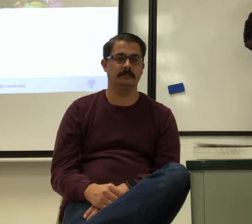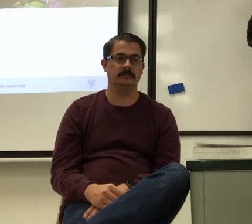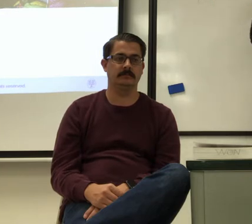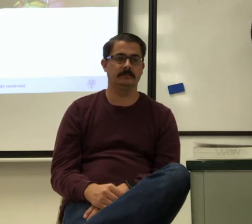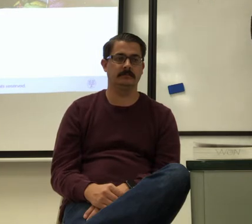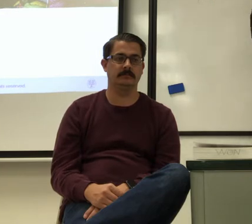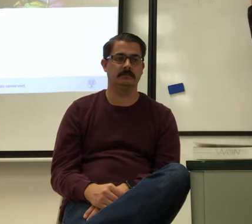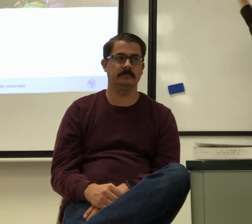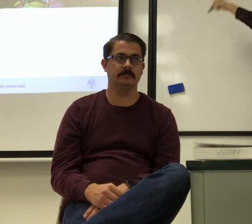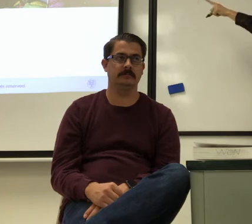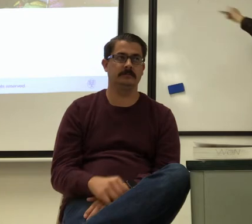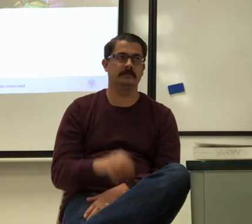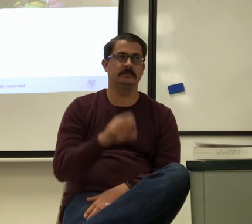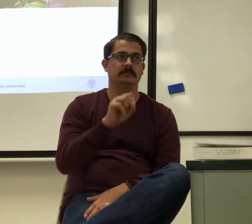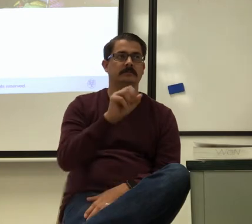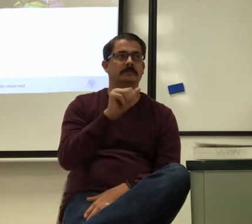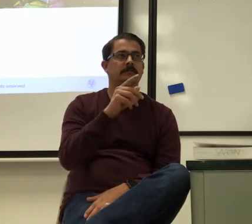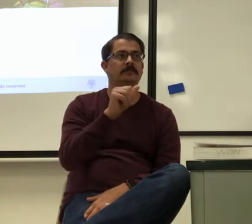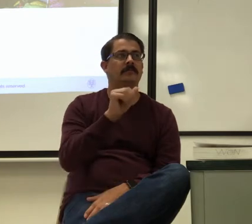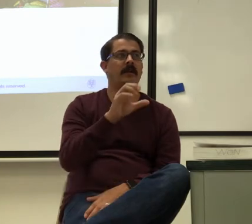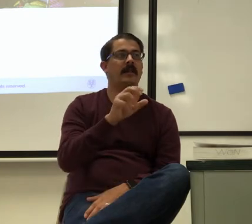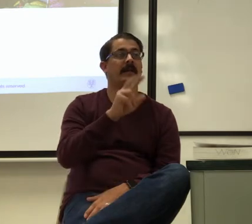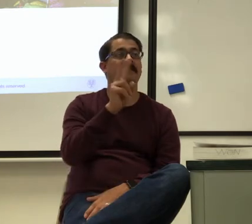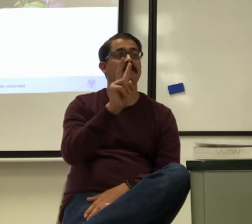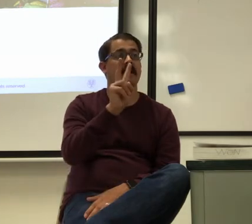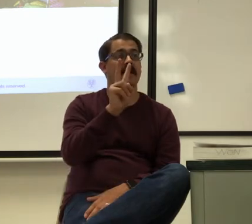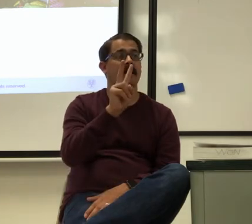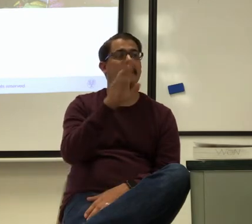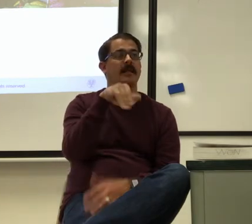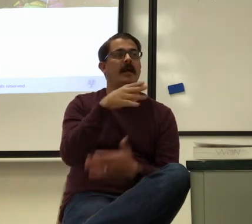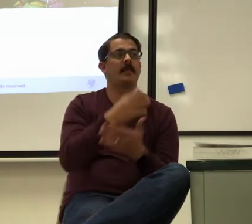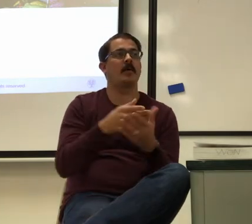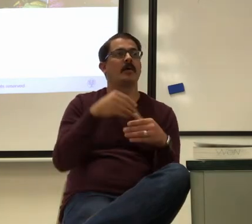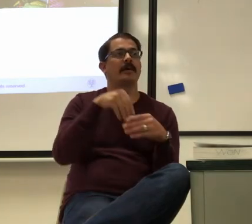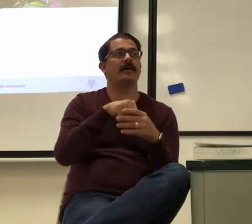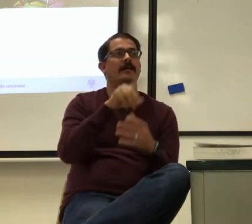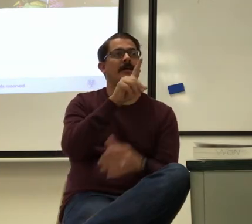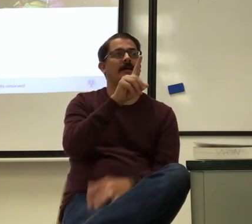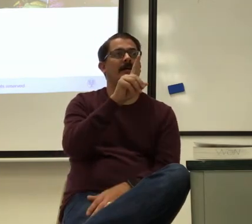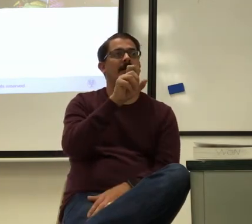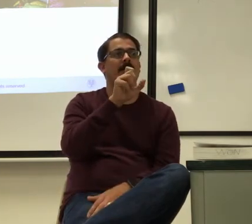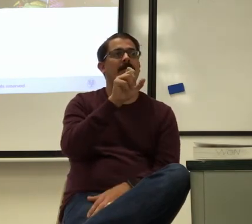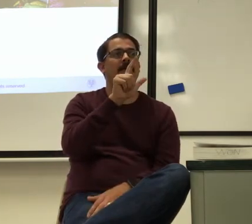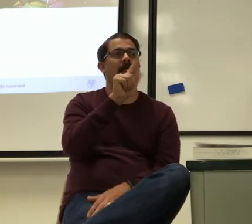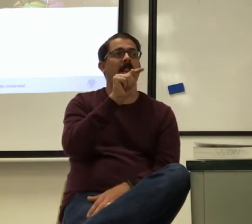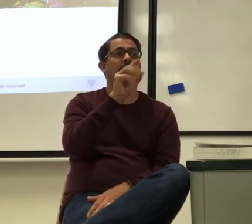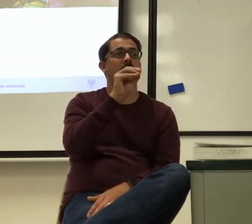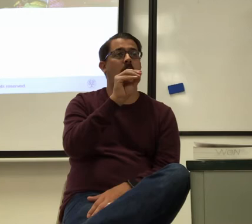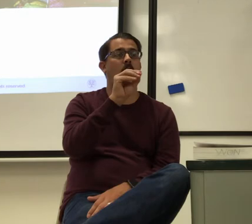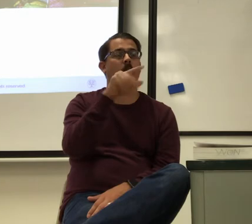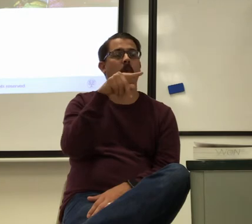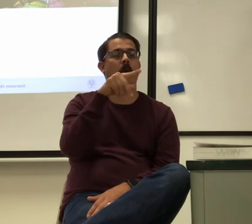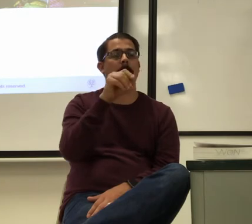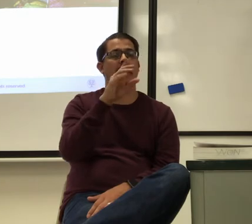So the cephalic vein, this portion of it, lies in the deltopectoral groove.